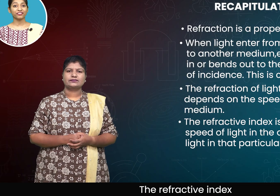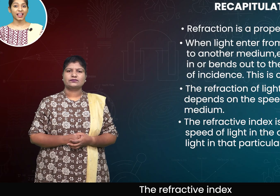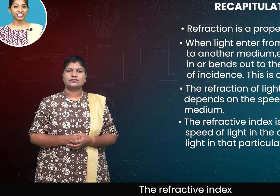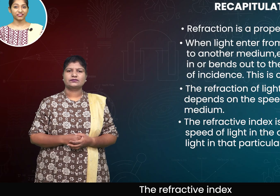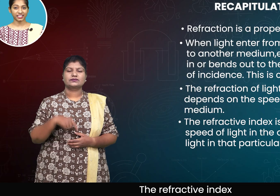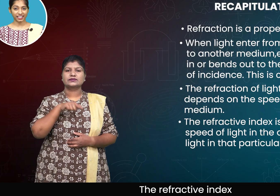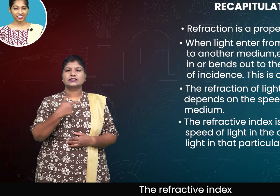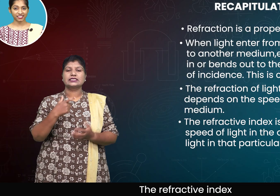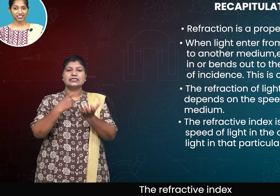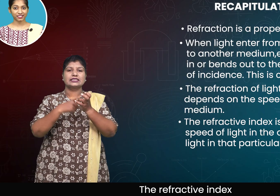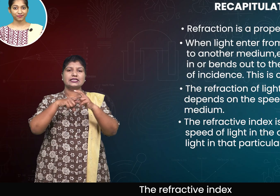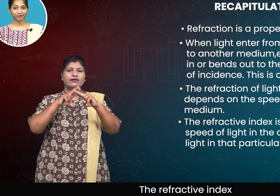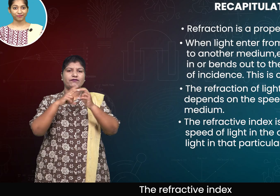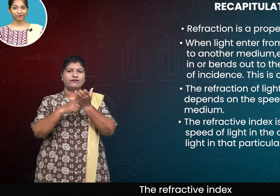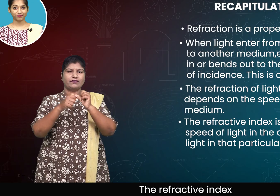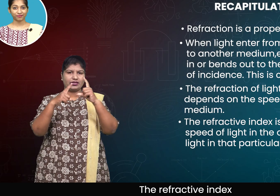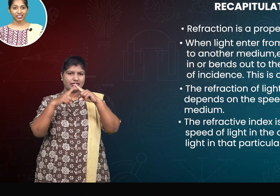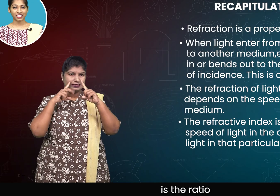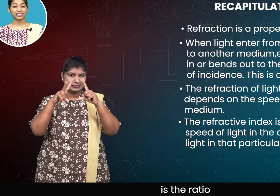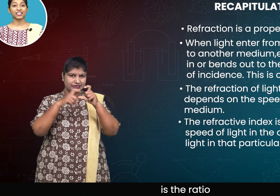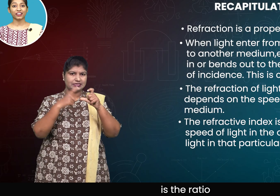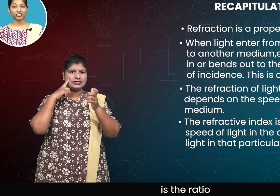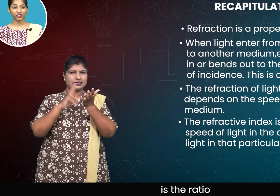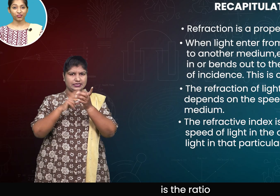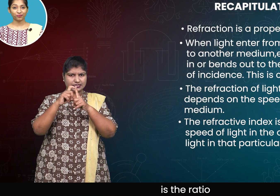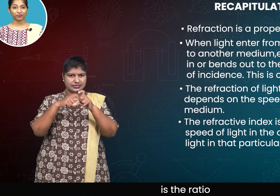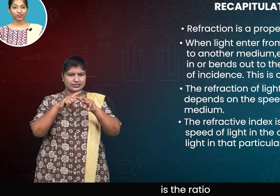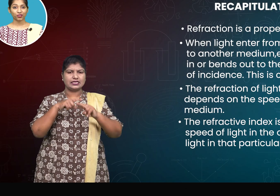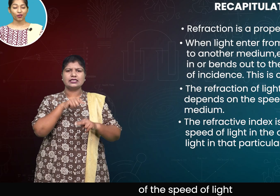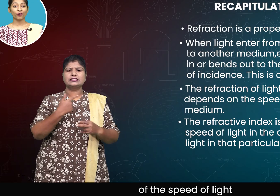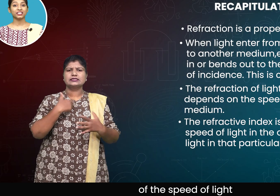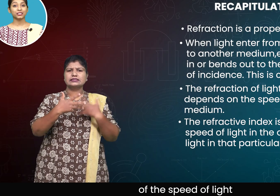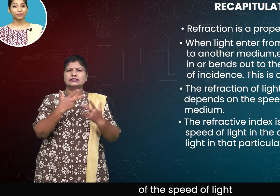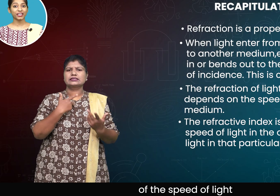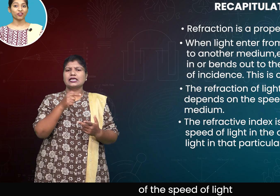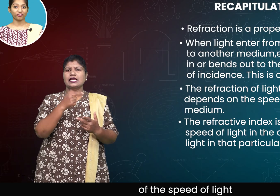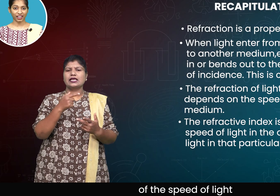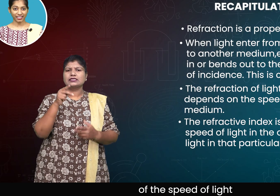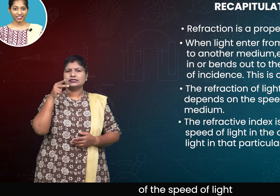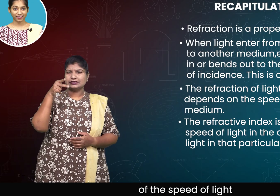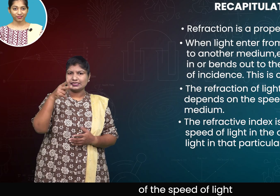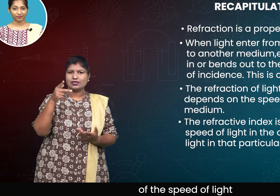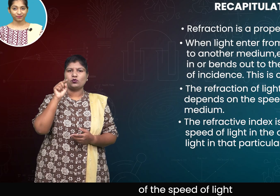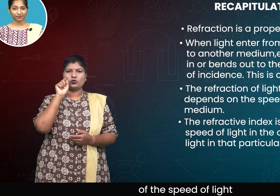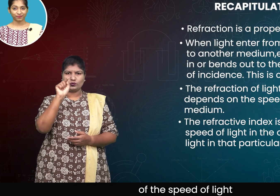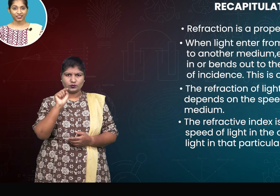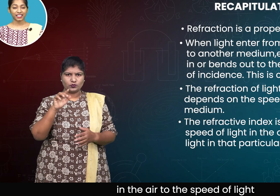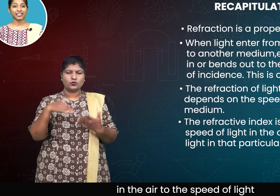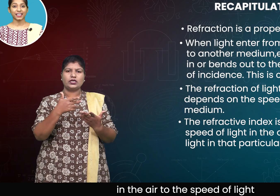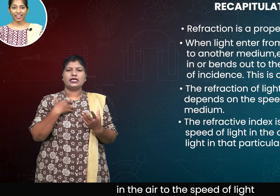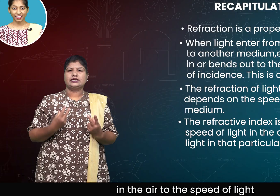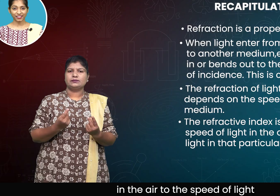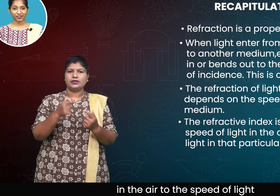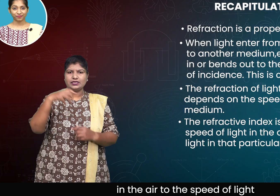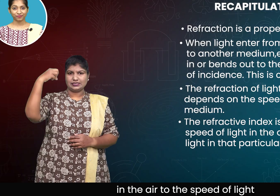The refractive index is a ratio of the speed of light